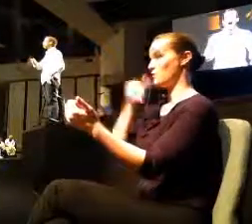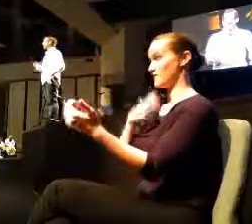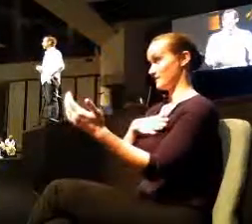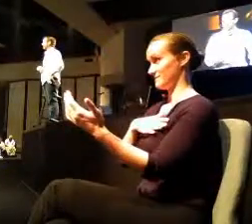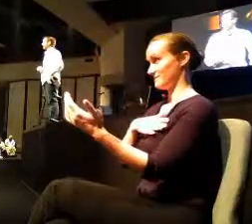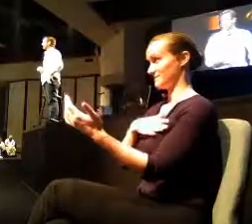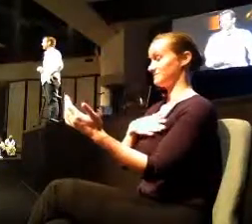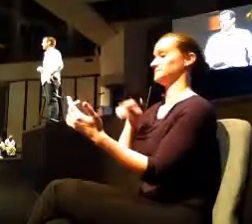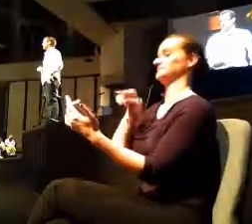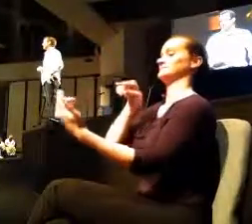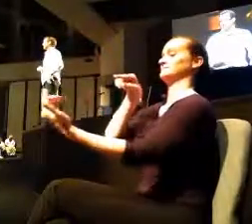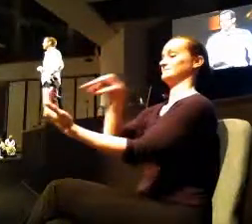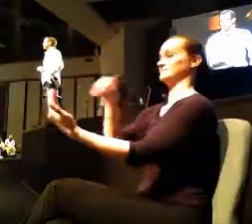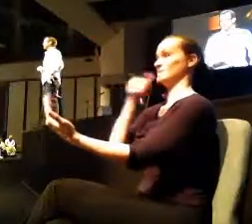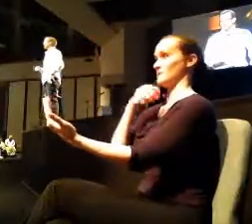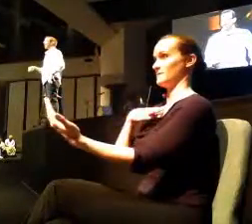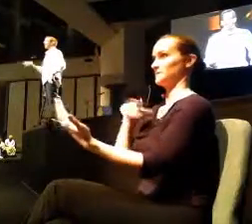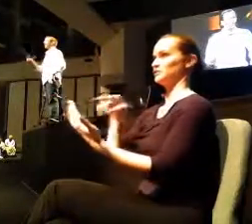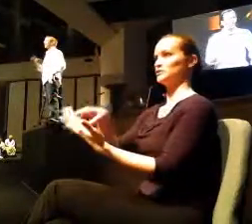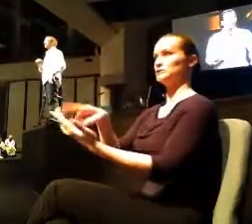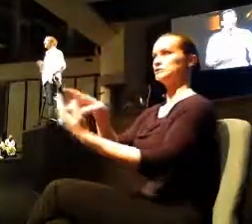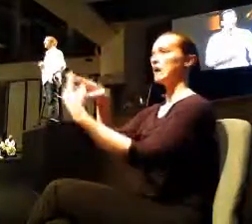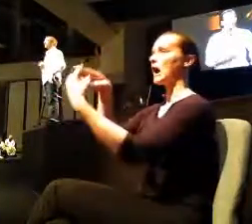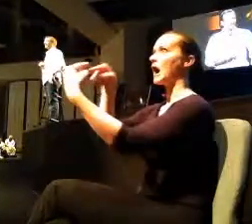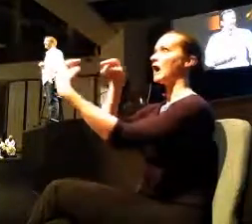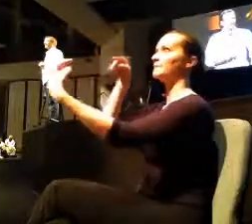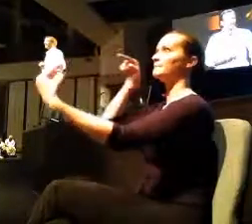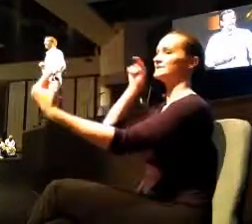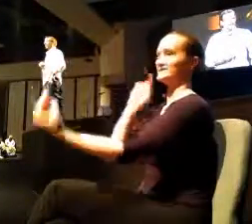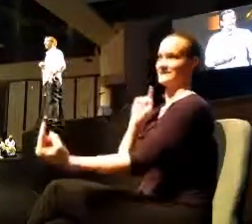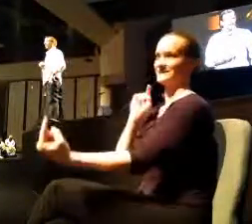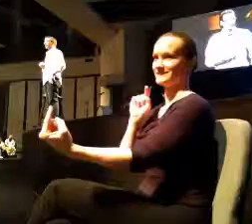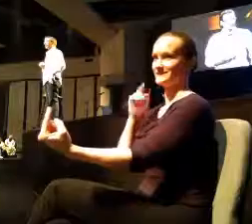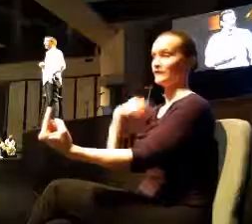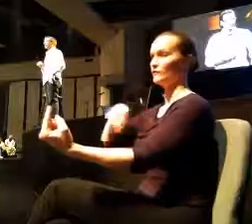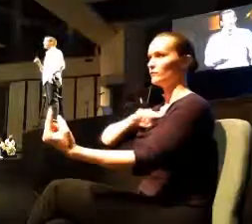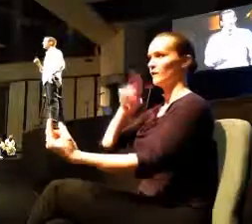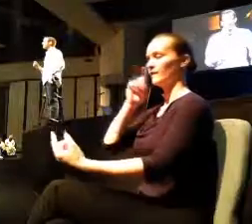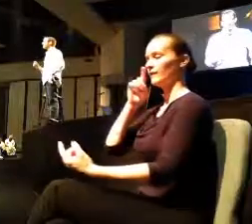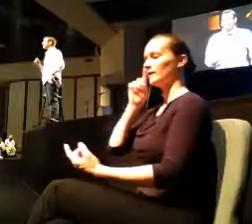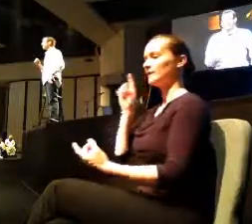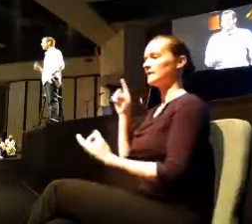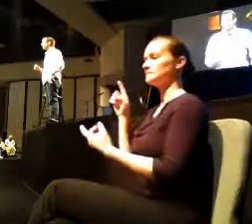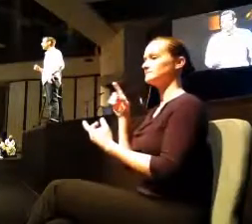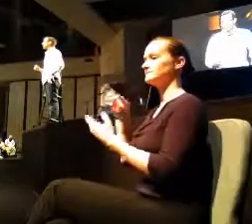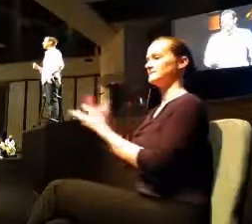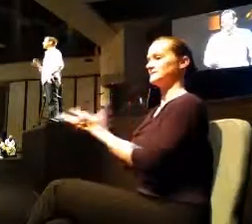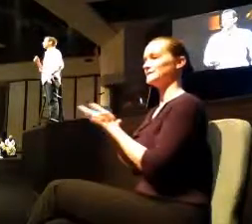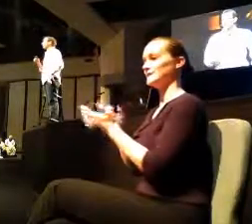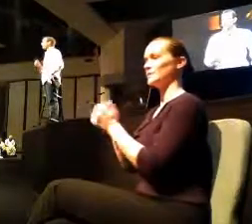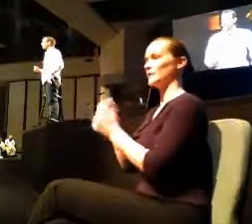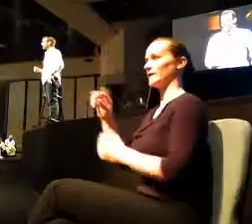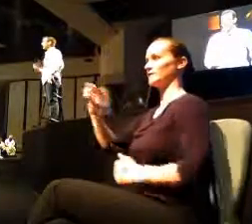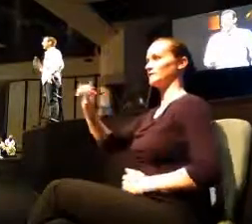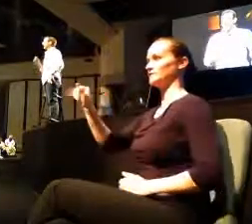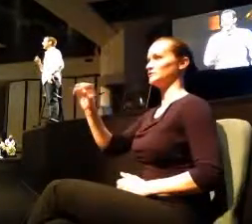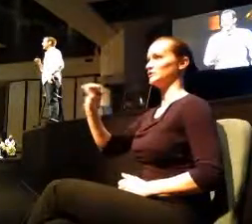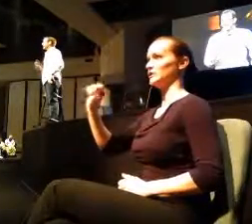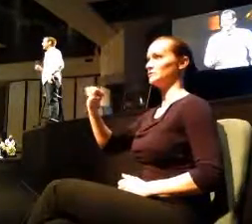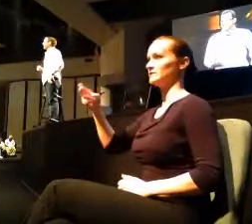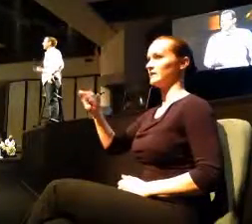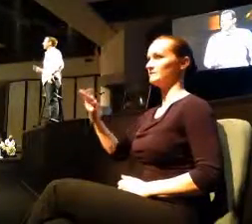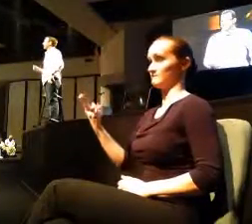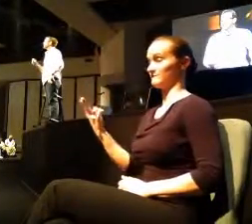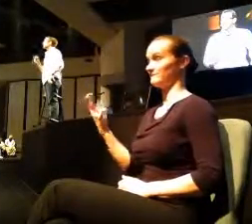exact opposite of everything we think of the narrative with Joseph. This is a woman who is lonely